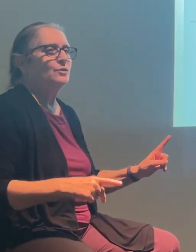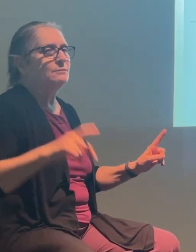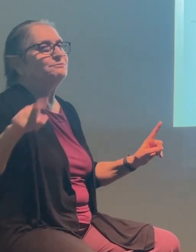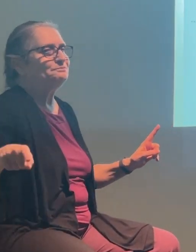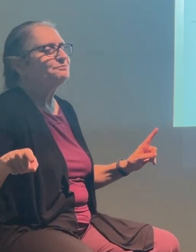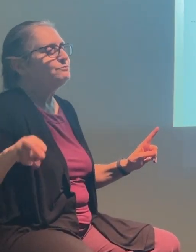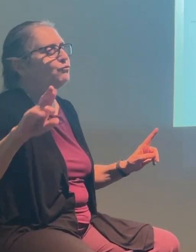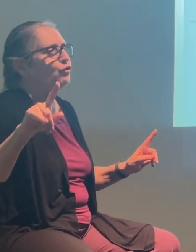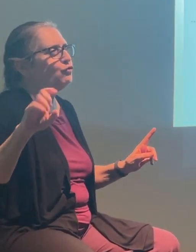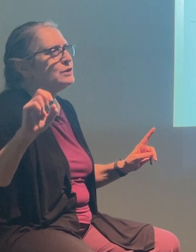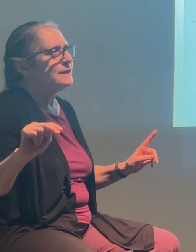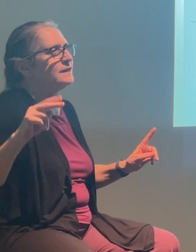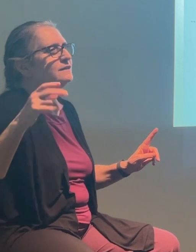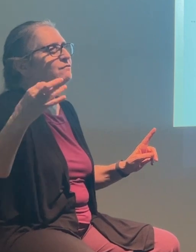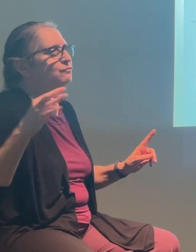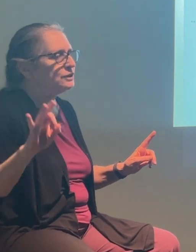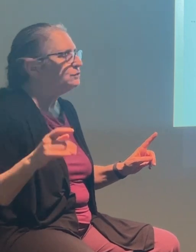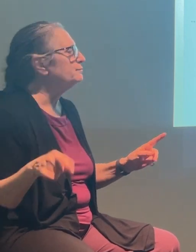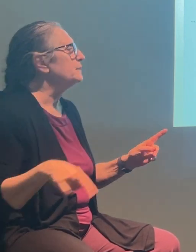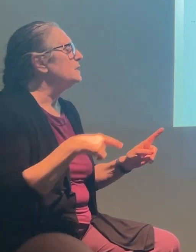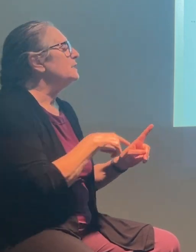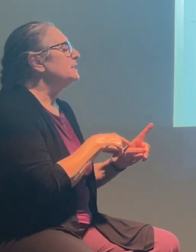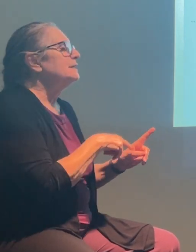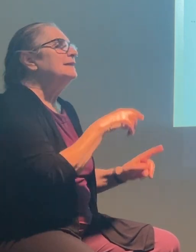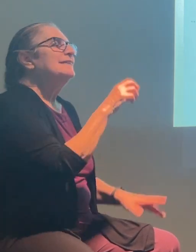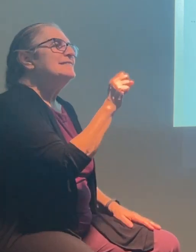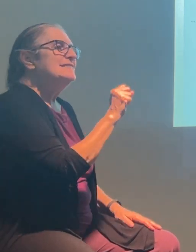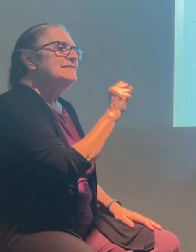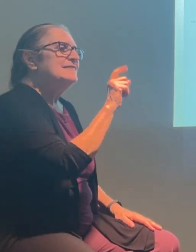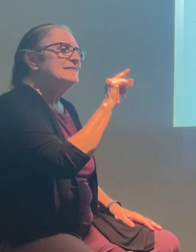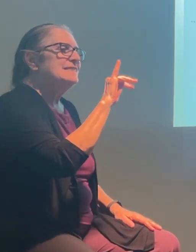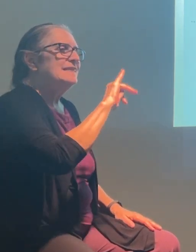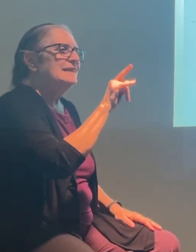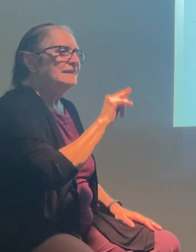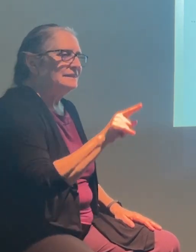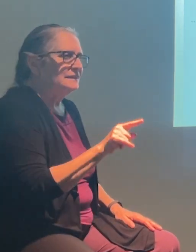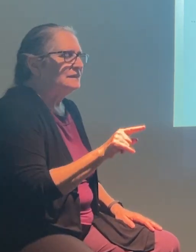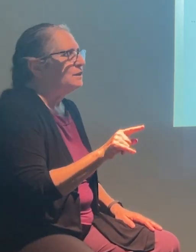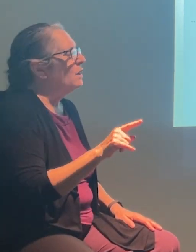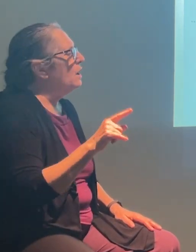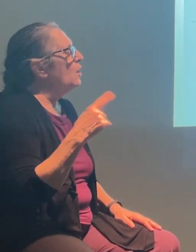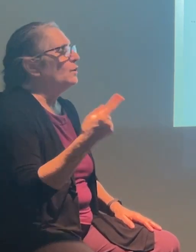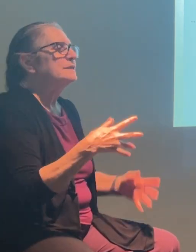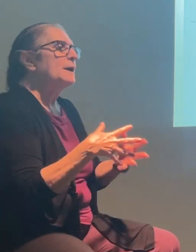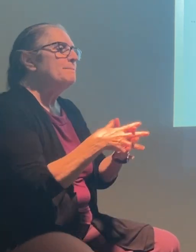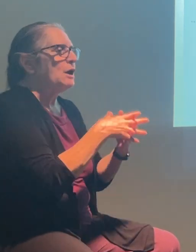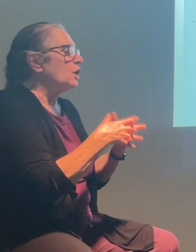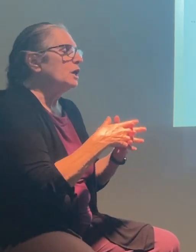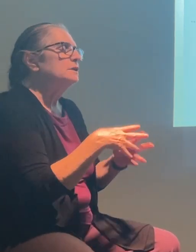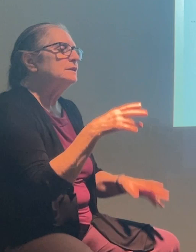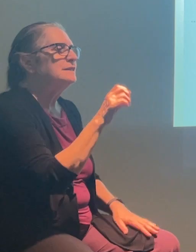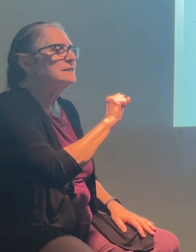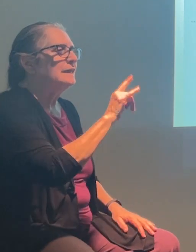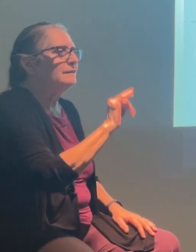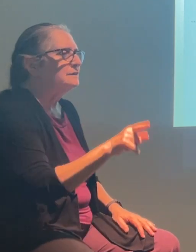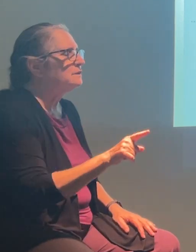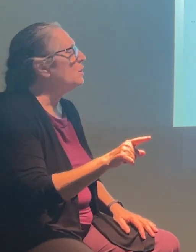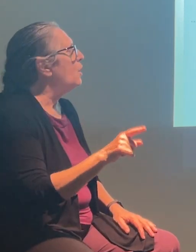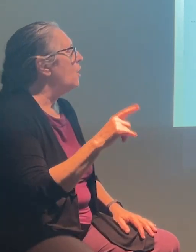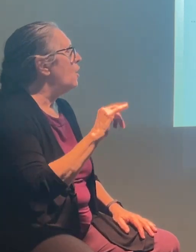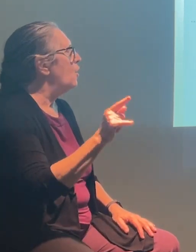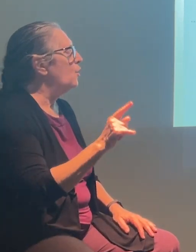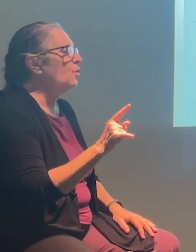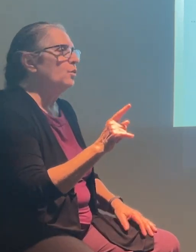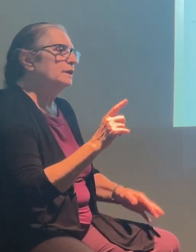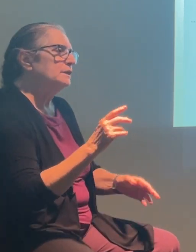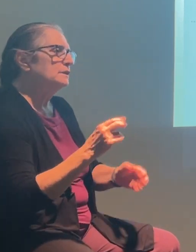American connection, American photography, American publication, and Stieglitz always continue to promote photography as